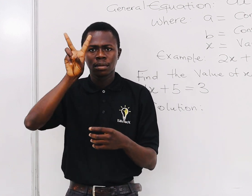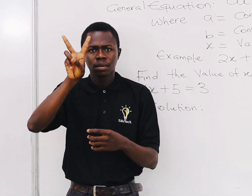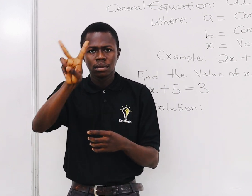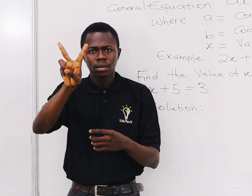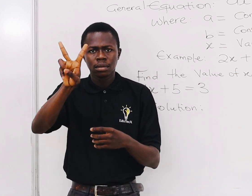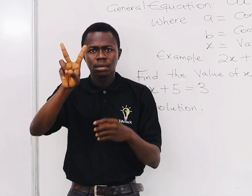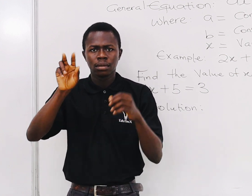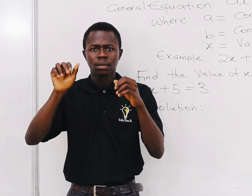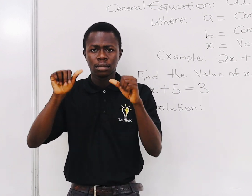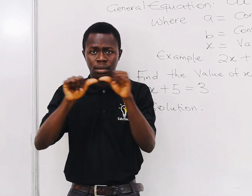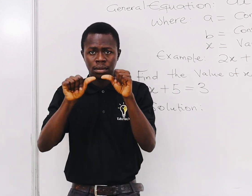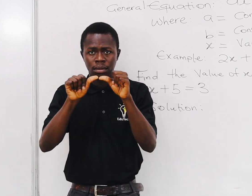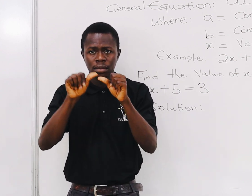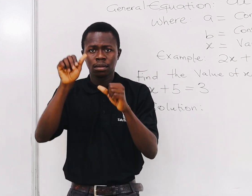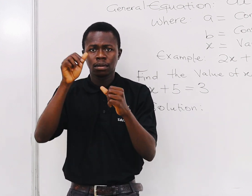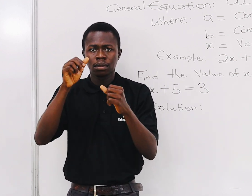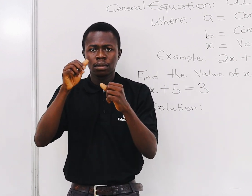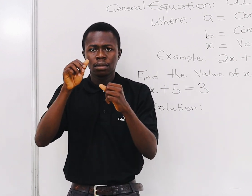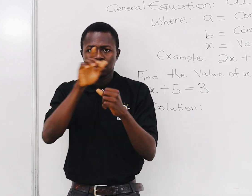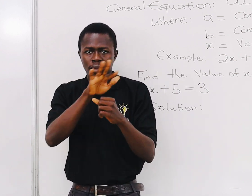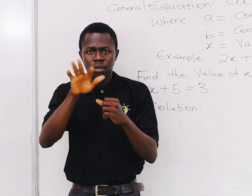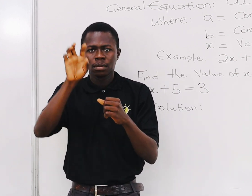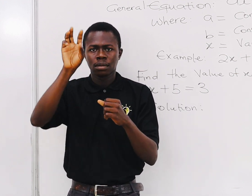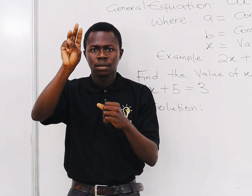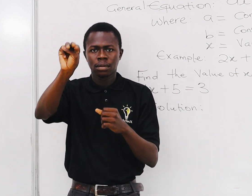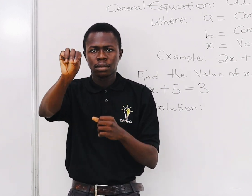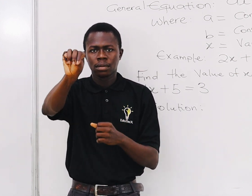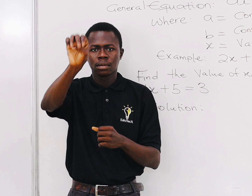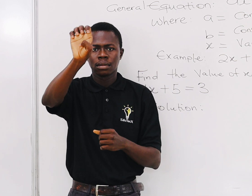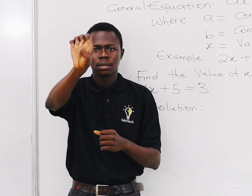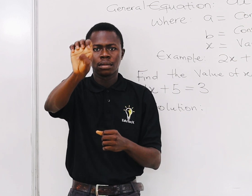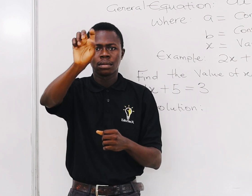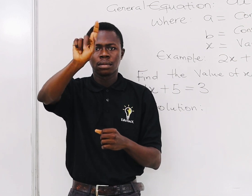use 2 meters, meters spelled